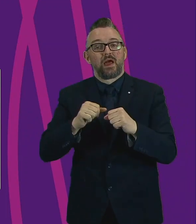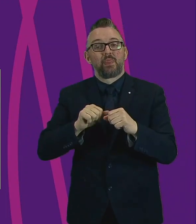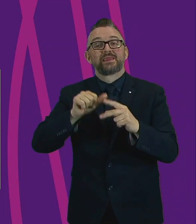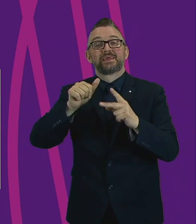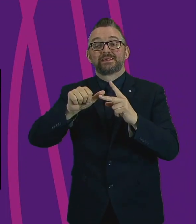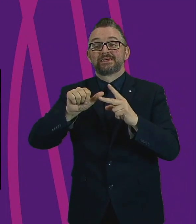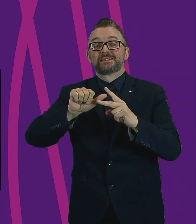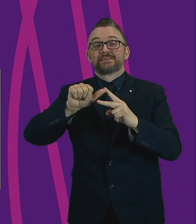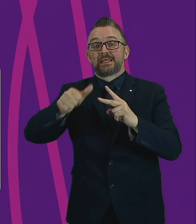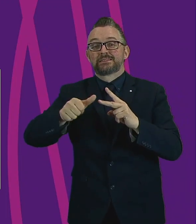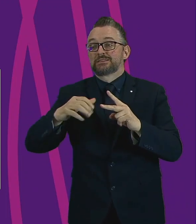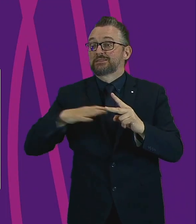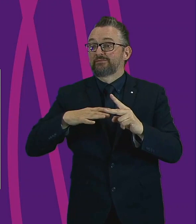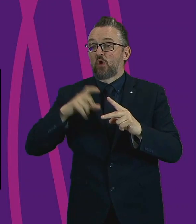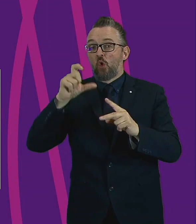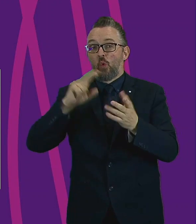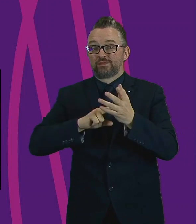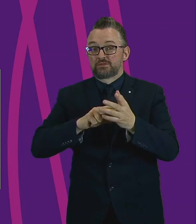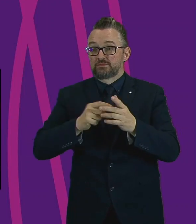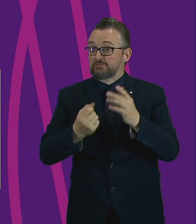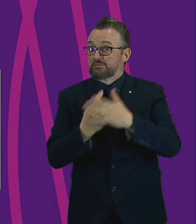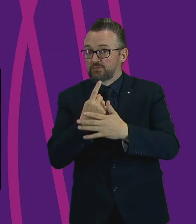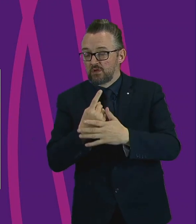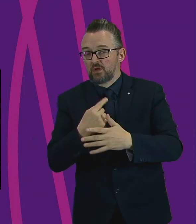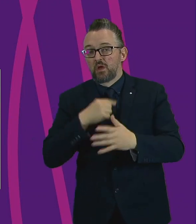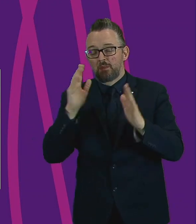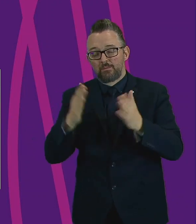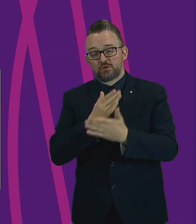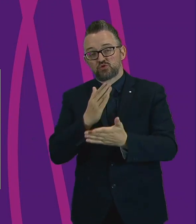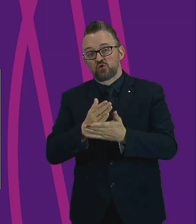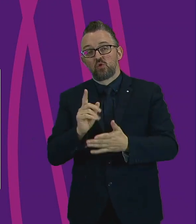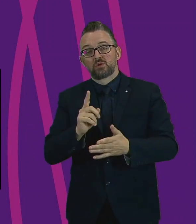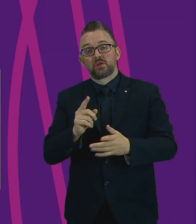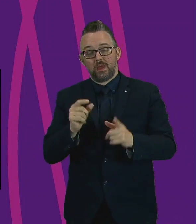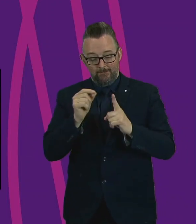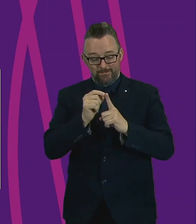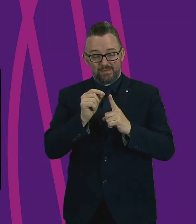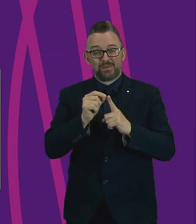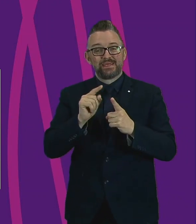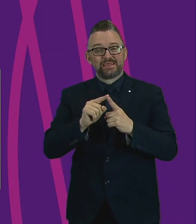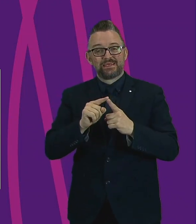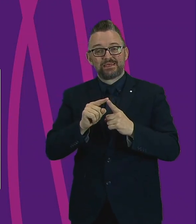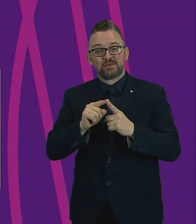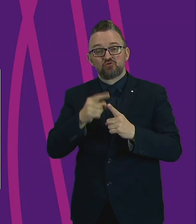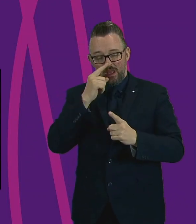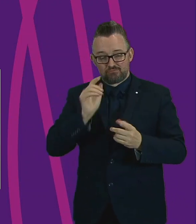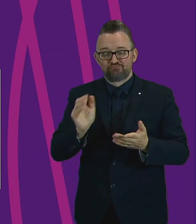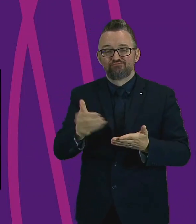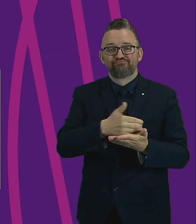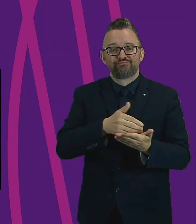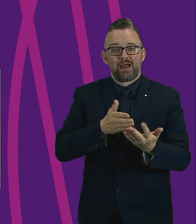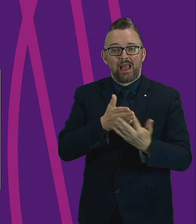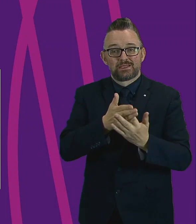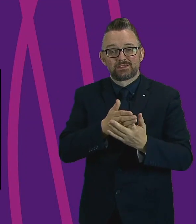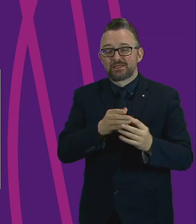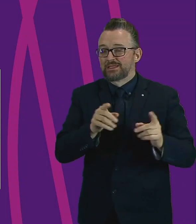COVID prep, is that we need to ensure access to PPE continues in a seamless